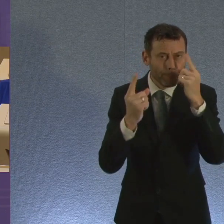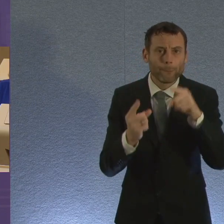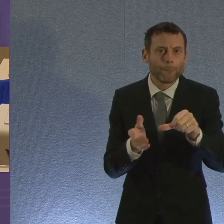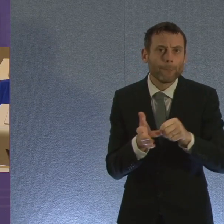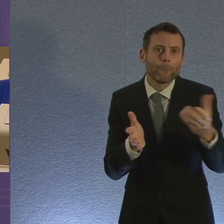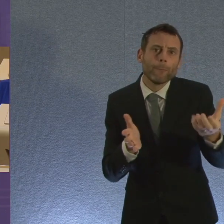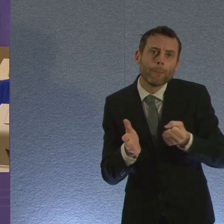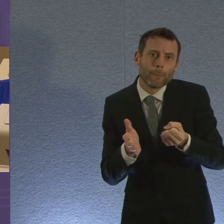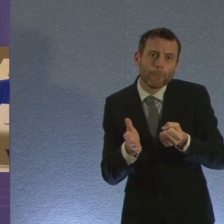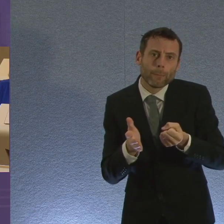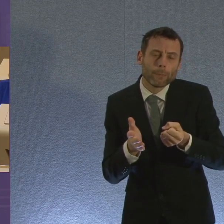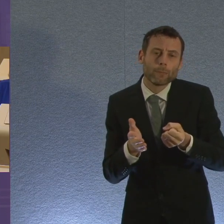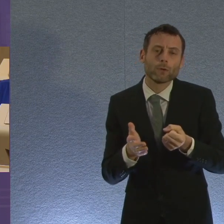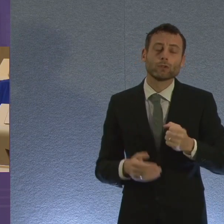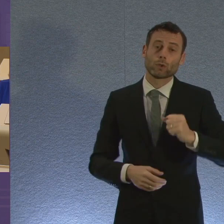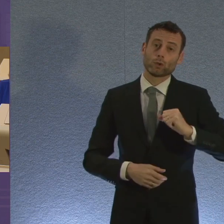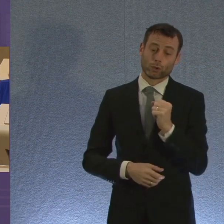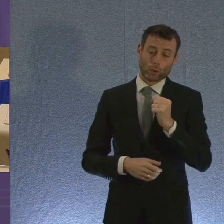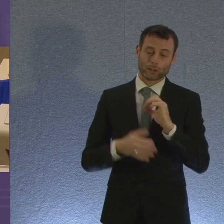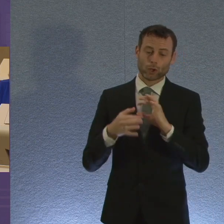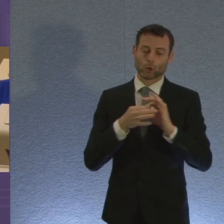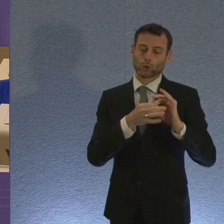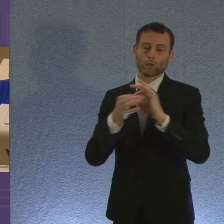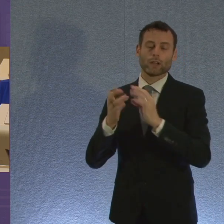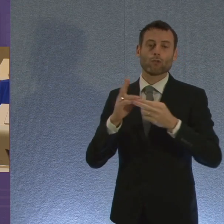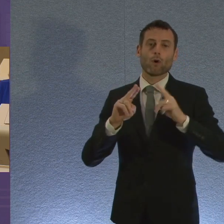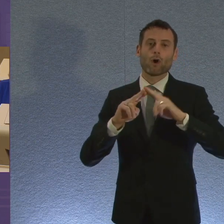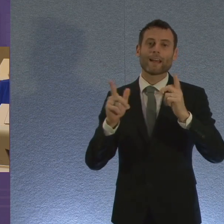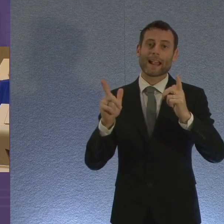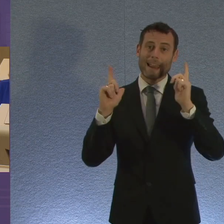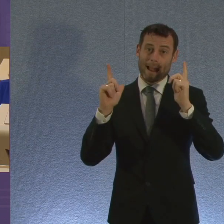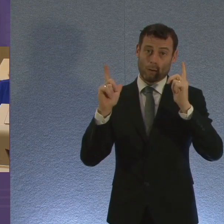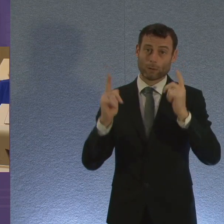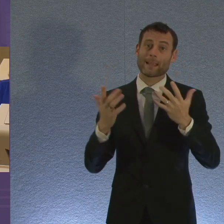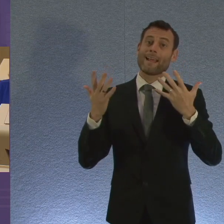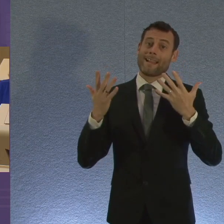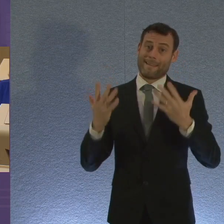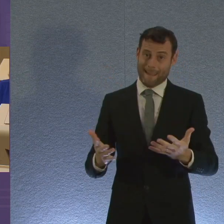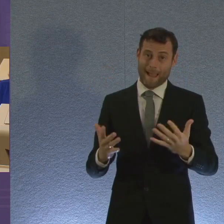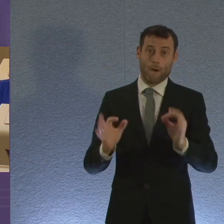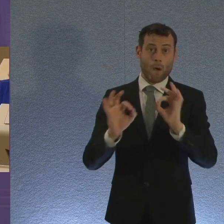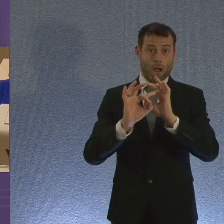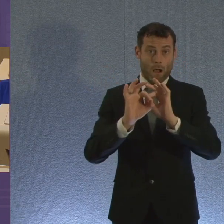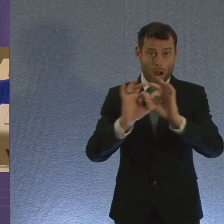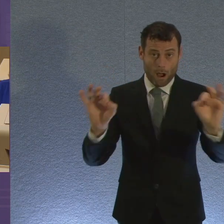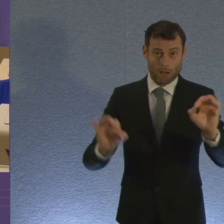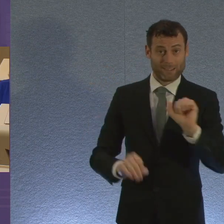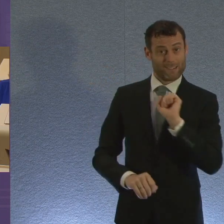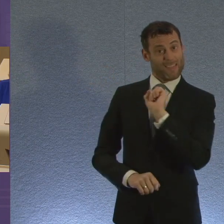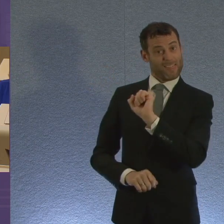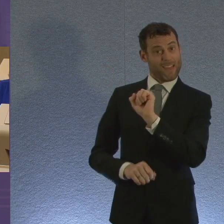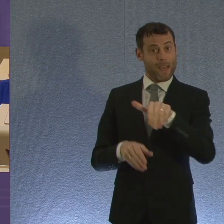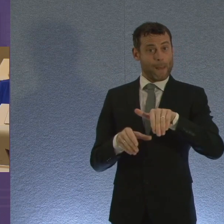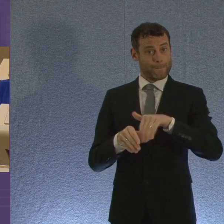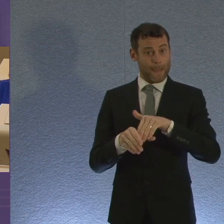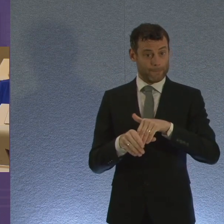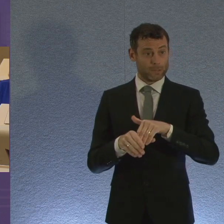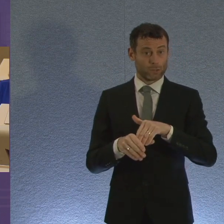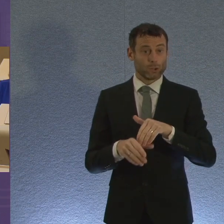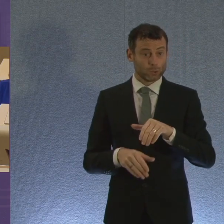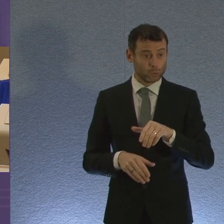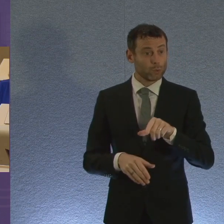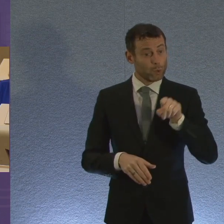do. And the Scottish Association of Landlords are asking their members to be proactive in helping tenants who expect to